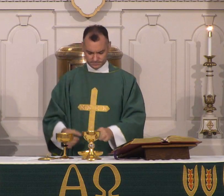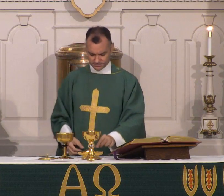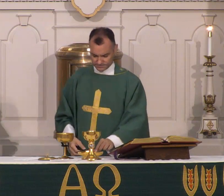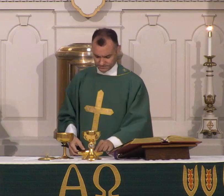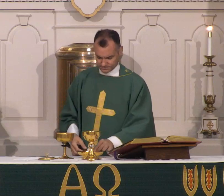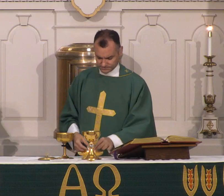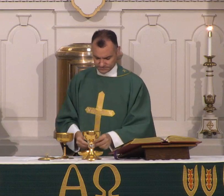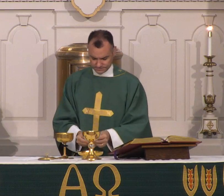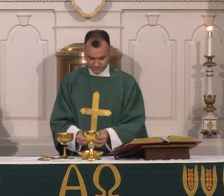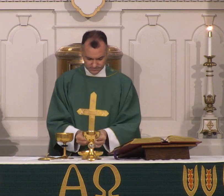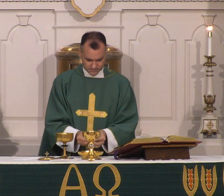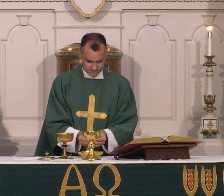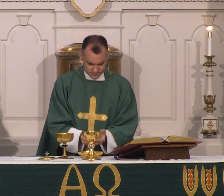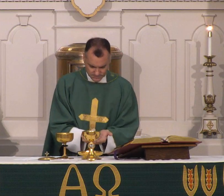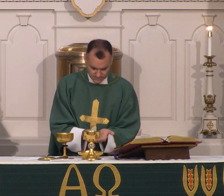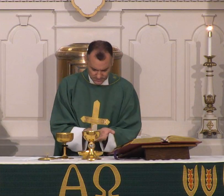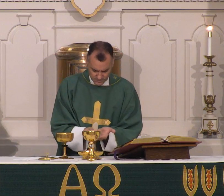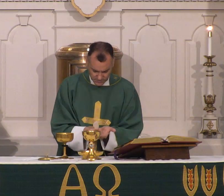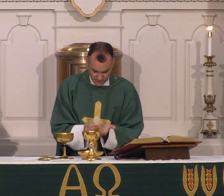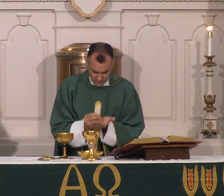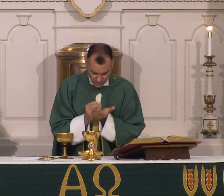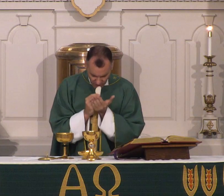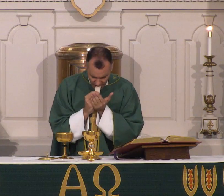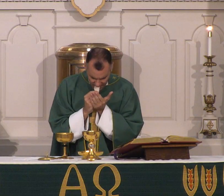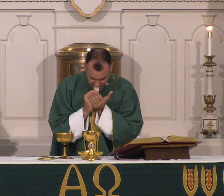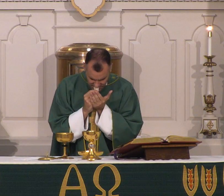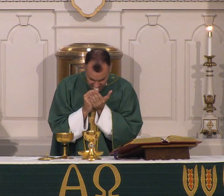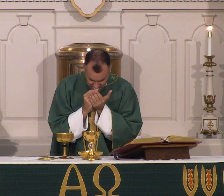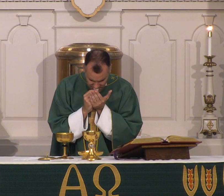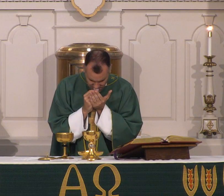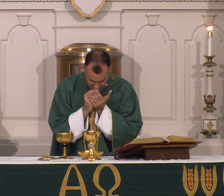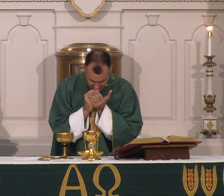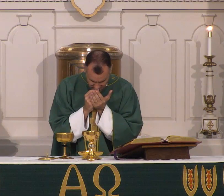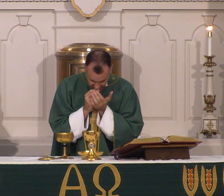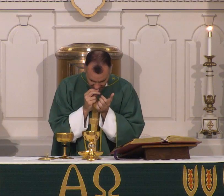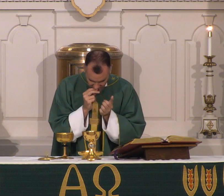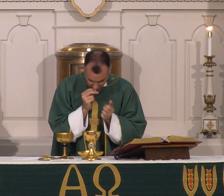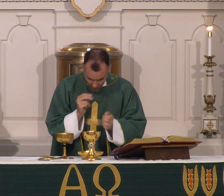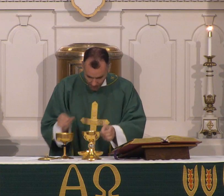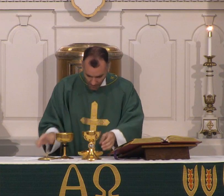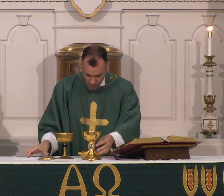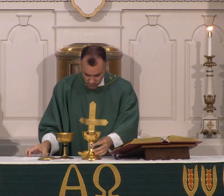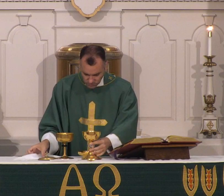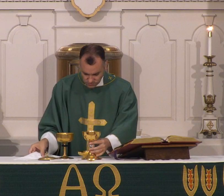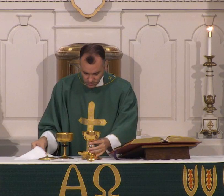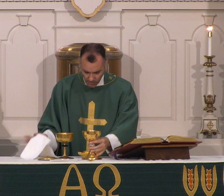be healed.